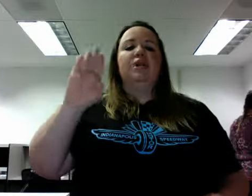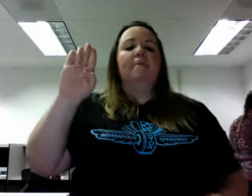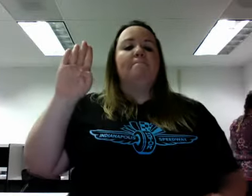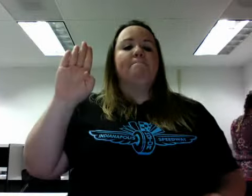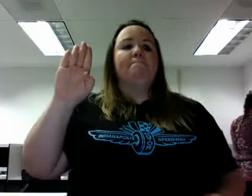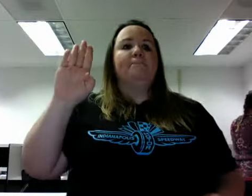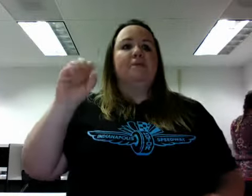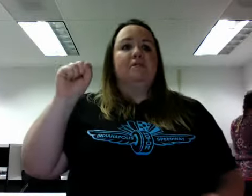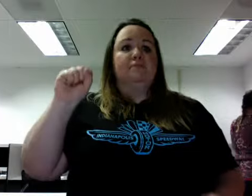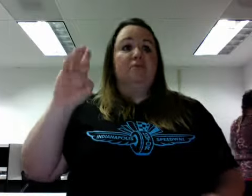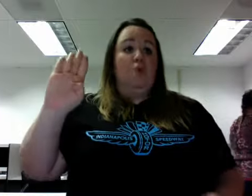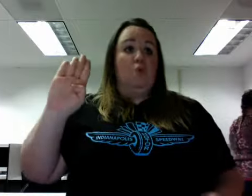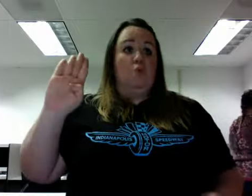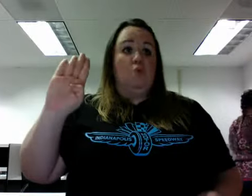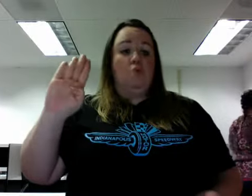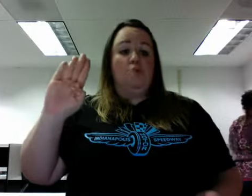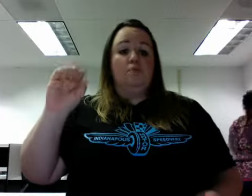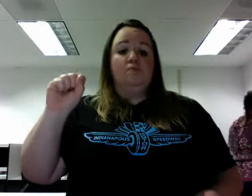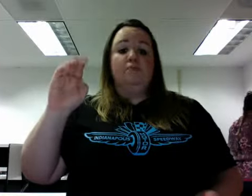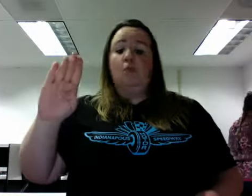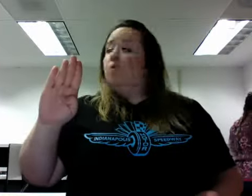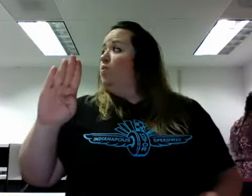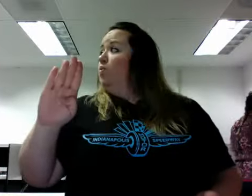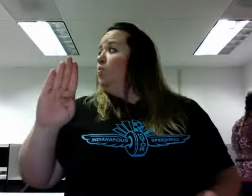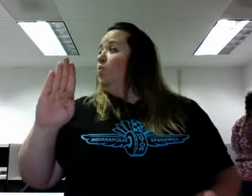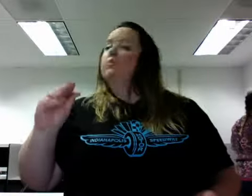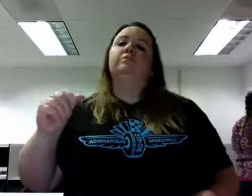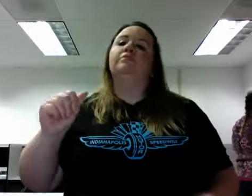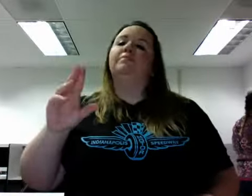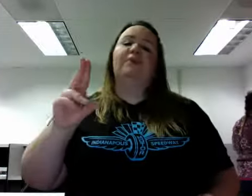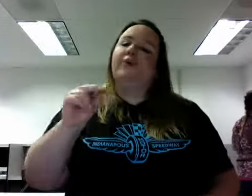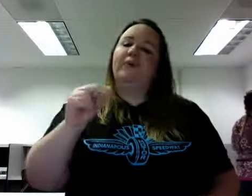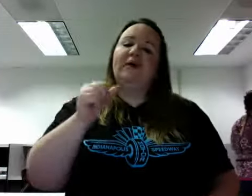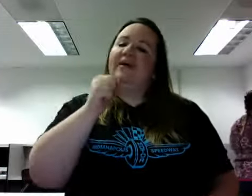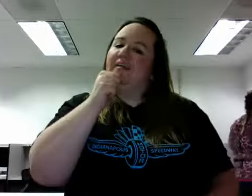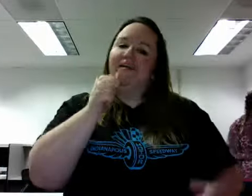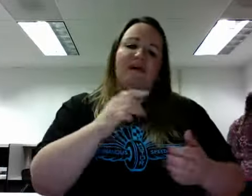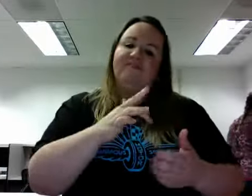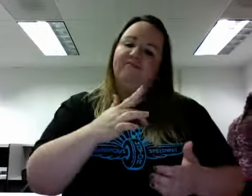just like a sponge. No, it doesn't feel like a sponge. It looks a little bit like it, but it doesn't feel like a sponge.